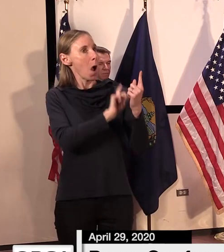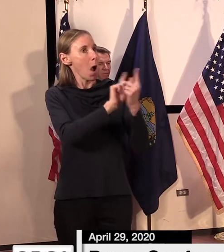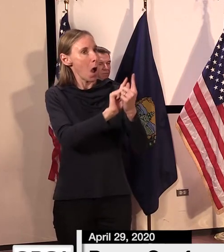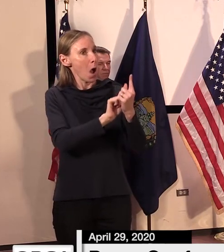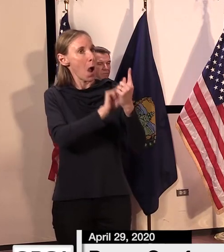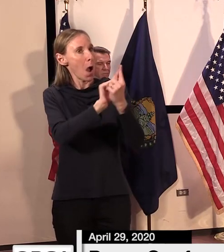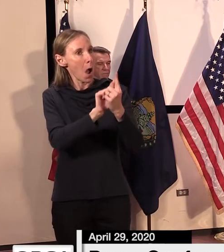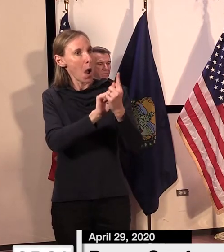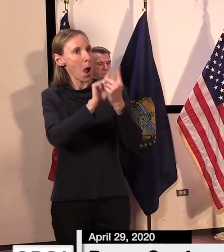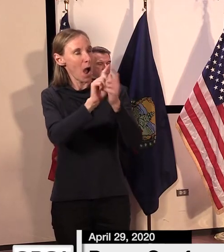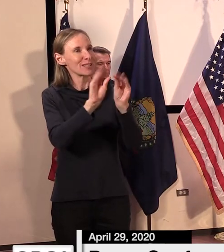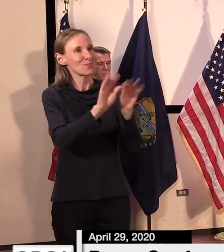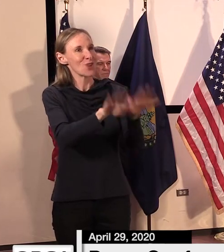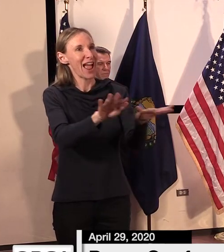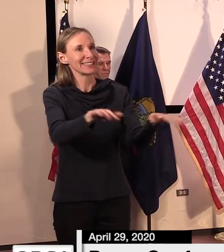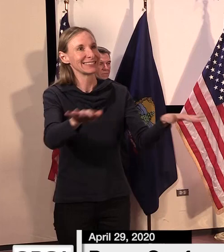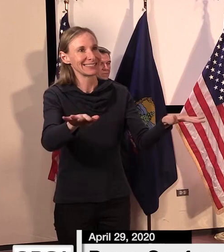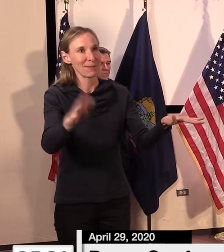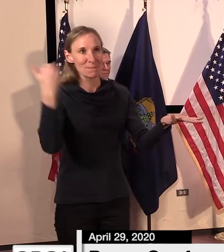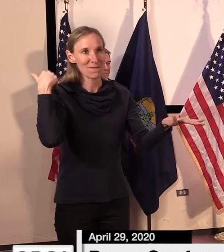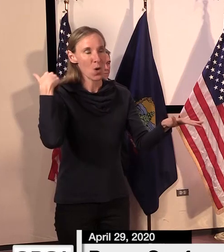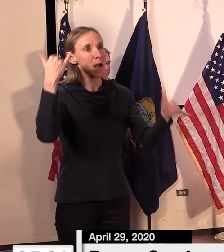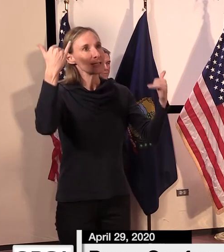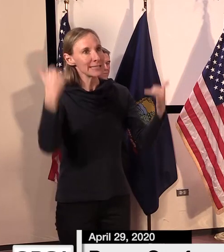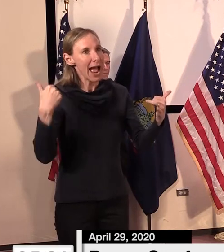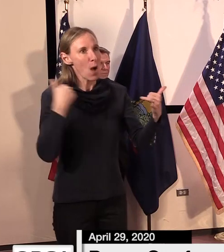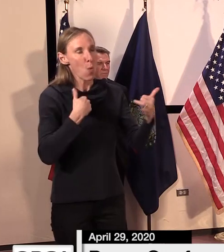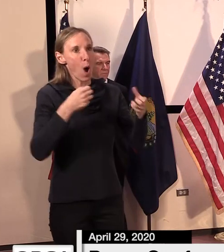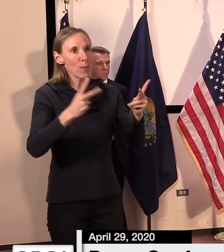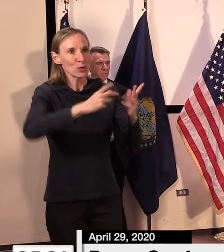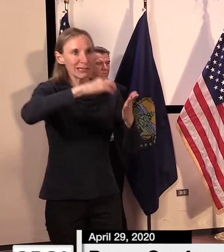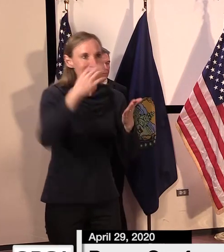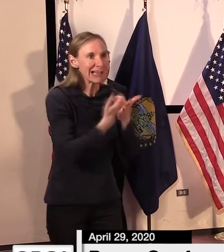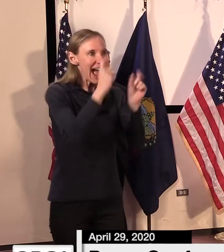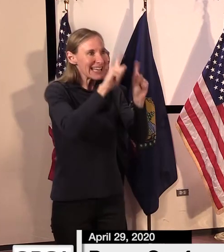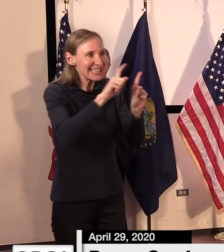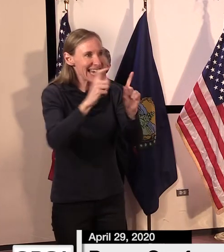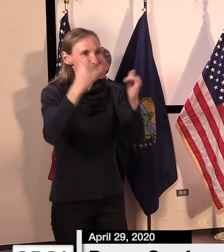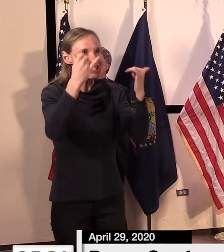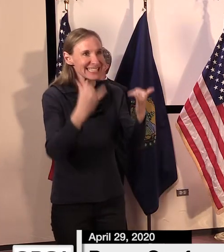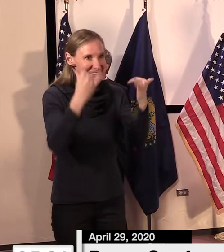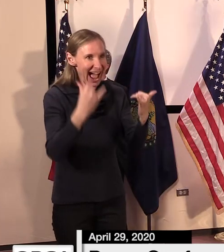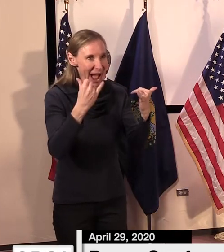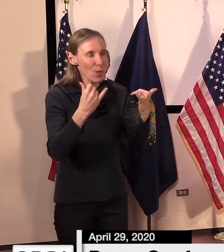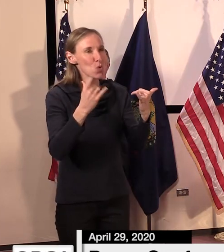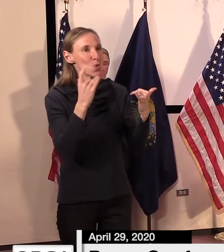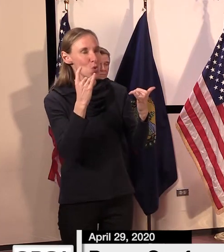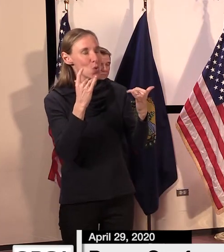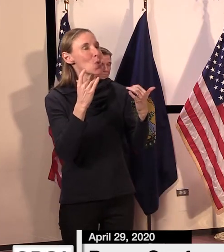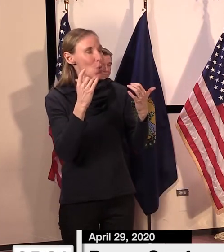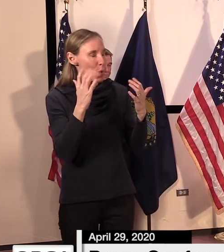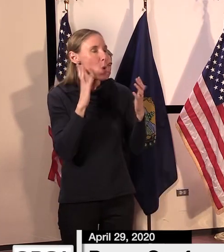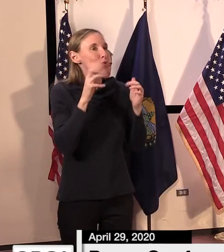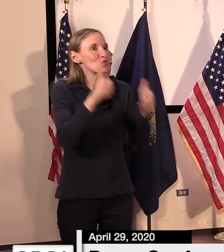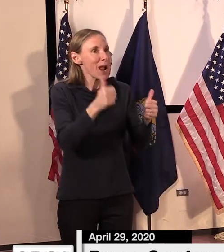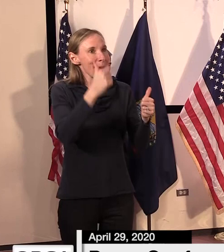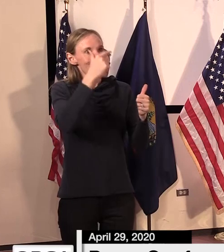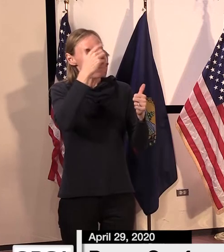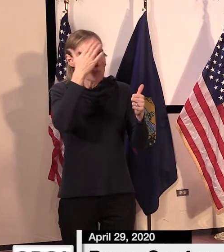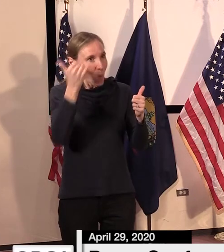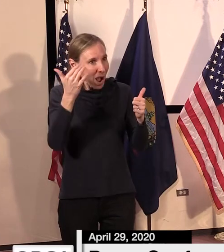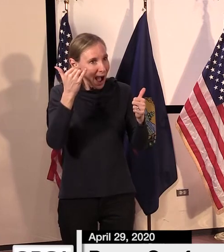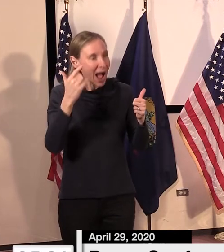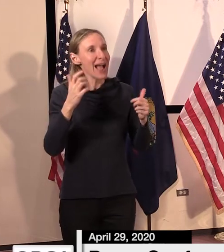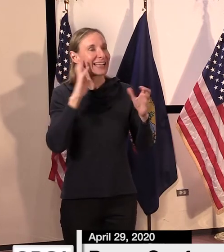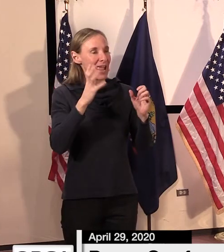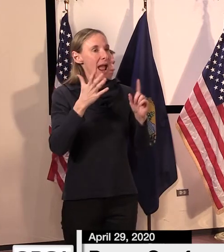those that you contact trace. So the opportunity for that curve to go as high as we have projected for the